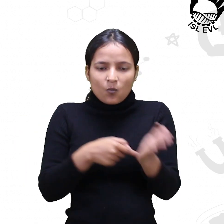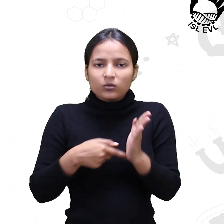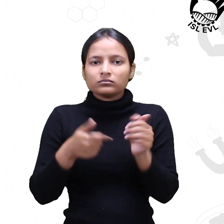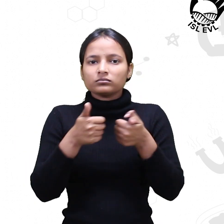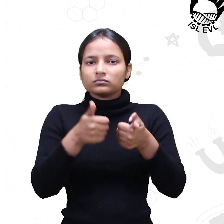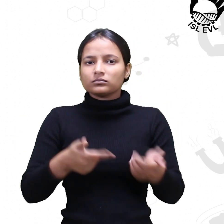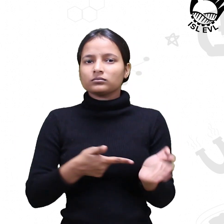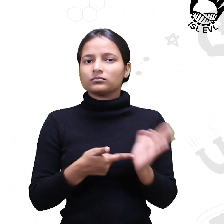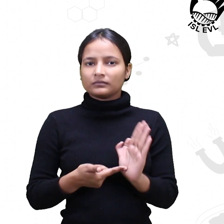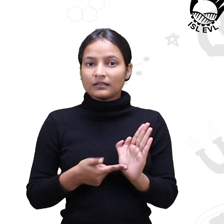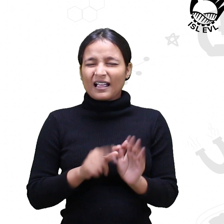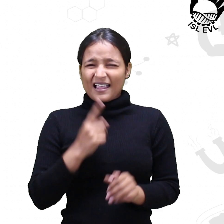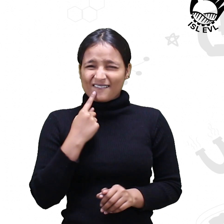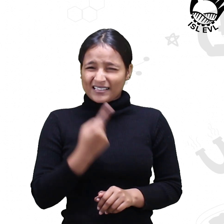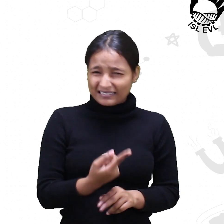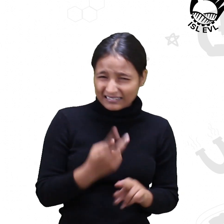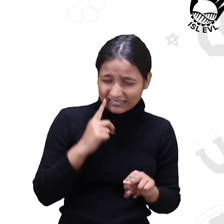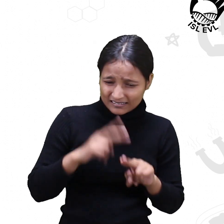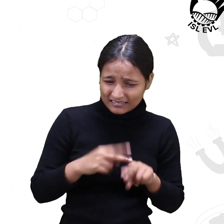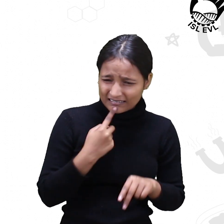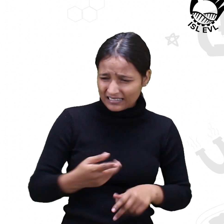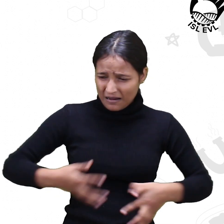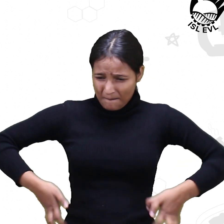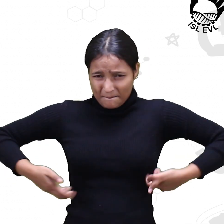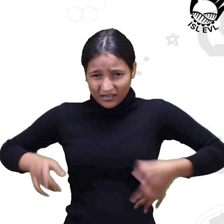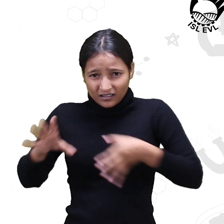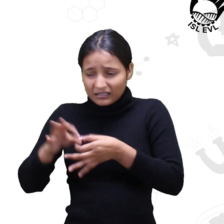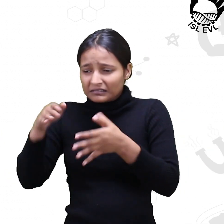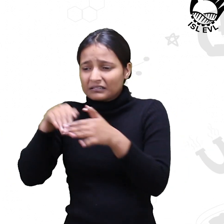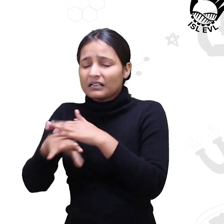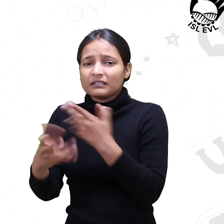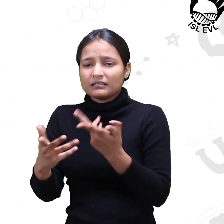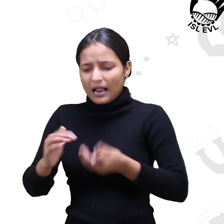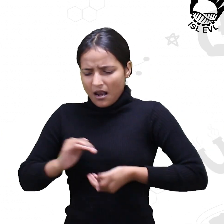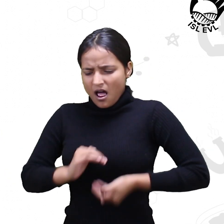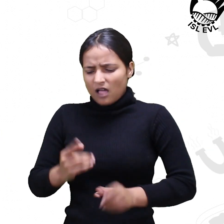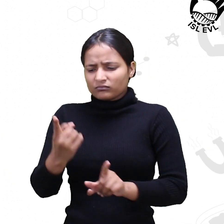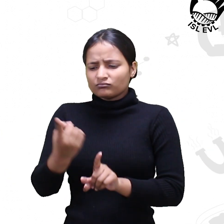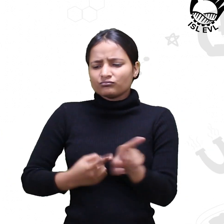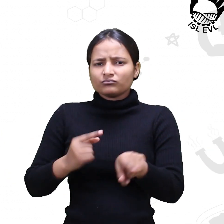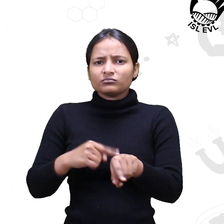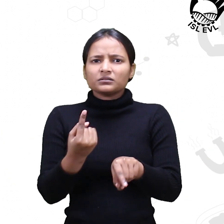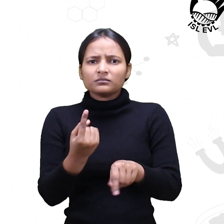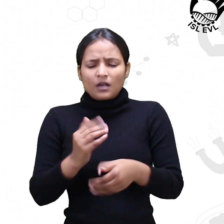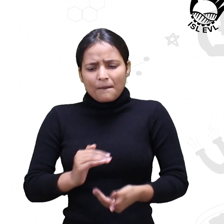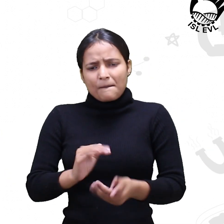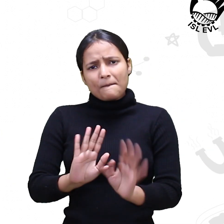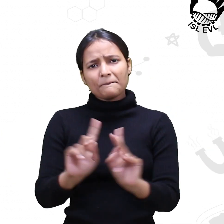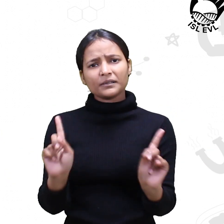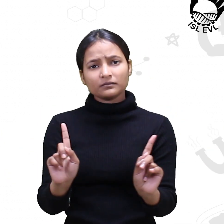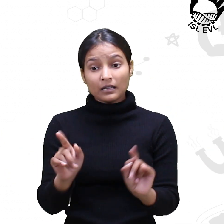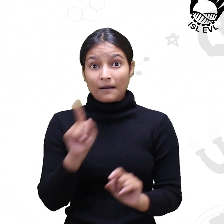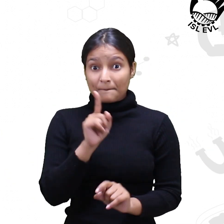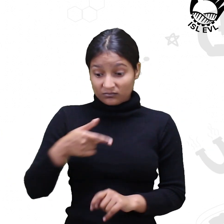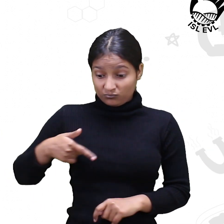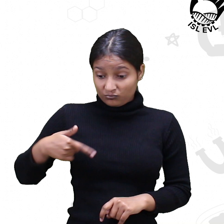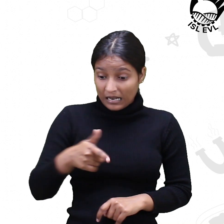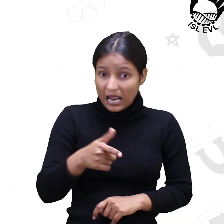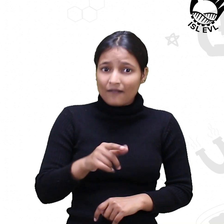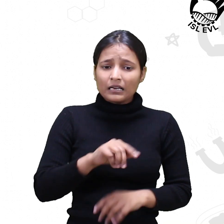be very few babies, only once in a year. That makes it logistically very difficult. But rat, on the other hand,